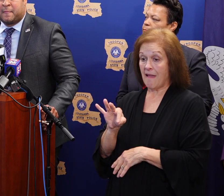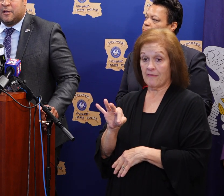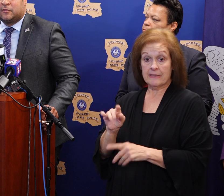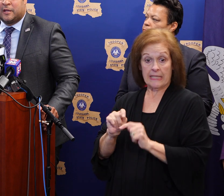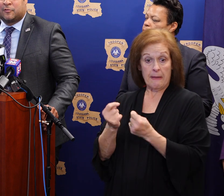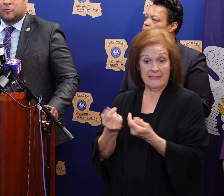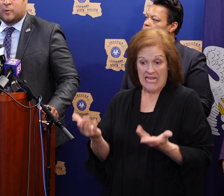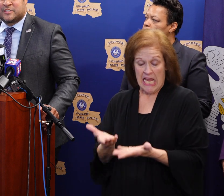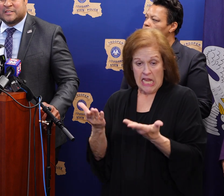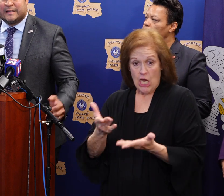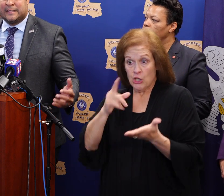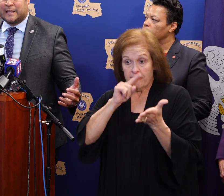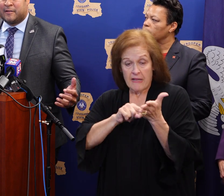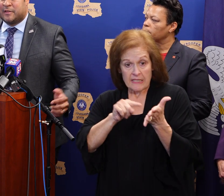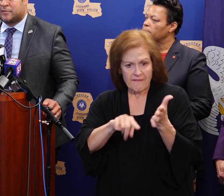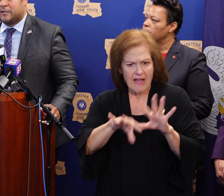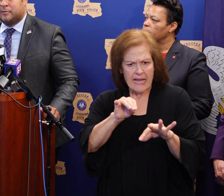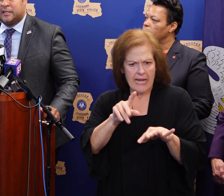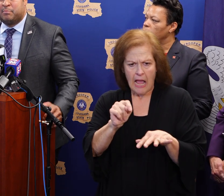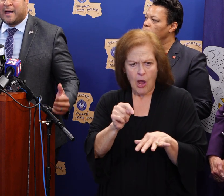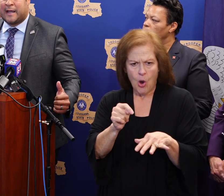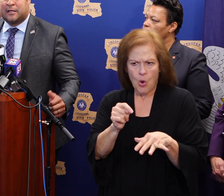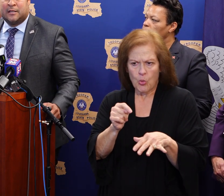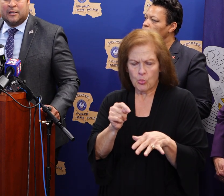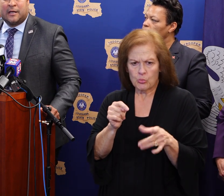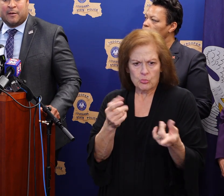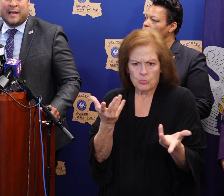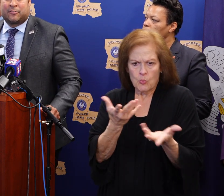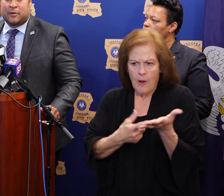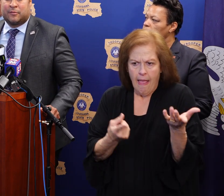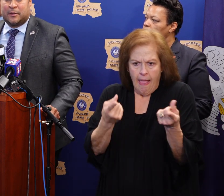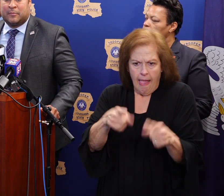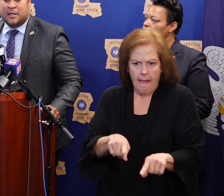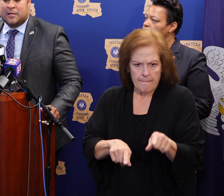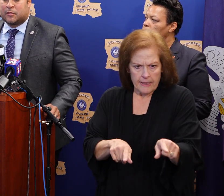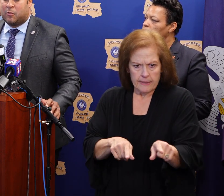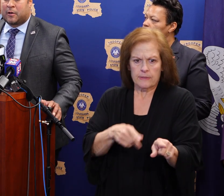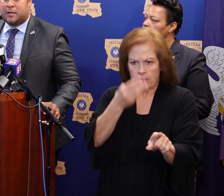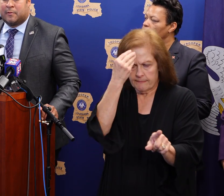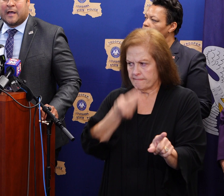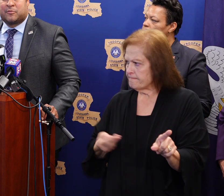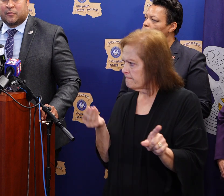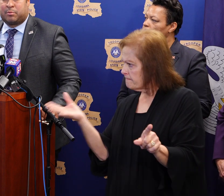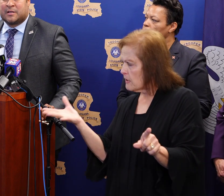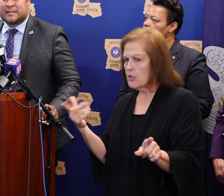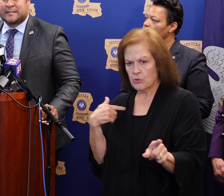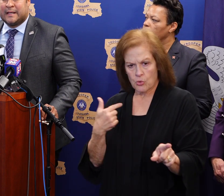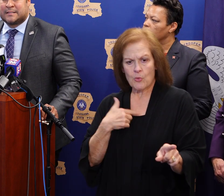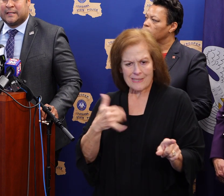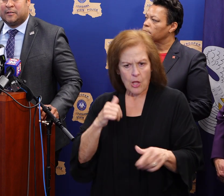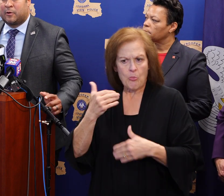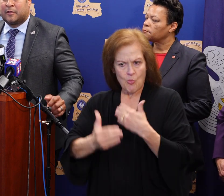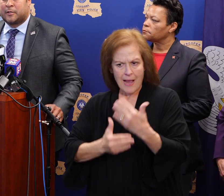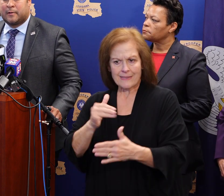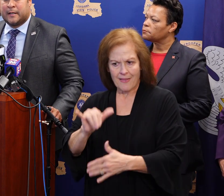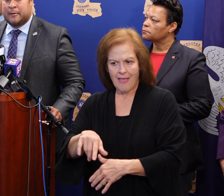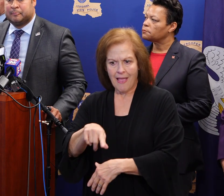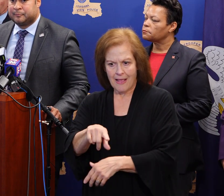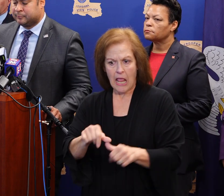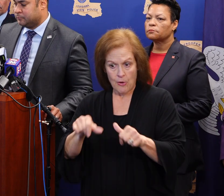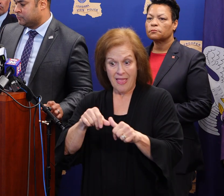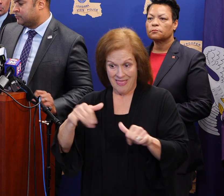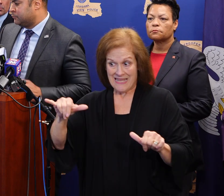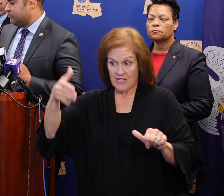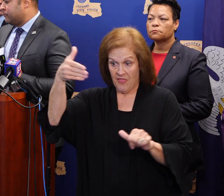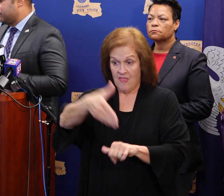here to answer those questions and get that investigative lead back to our team. So more to come on that. We're still processing that scene. We're out there right now.